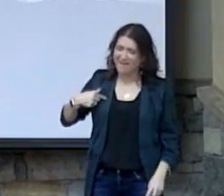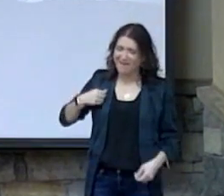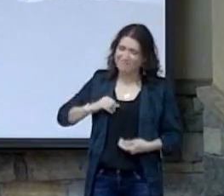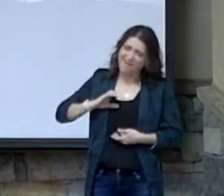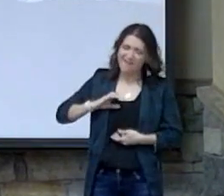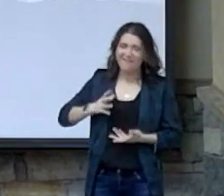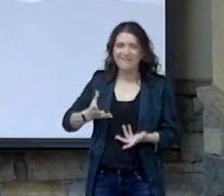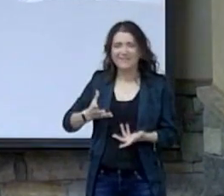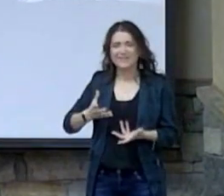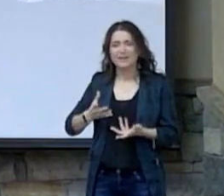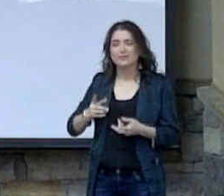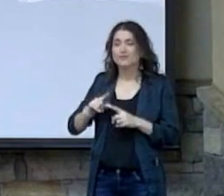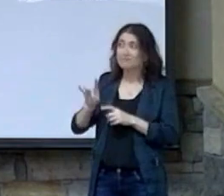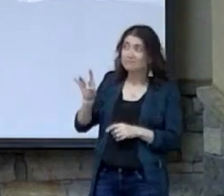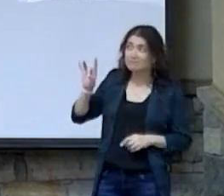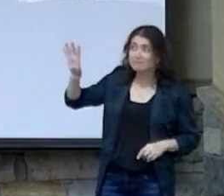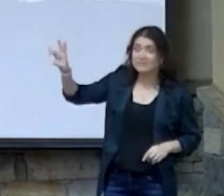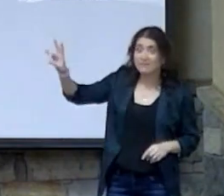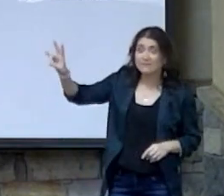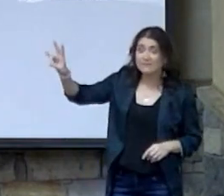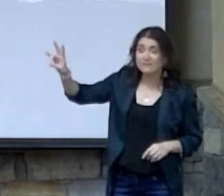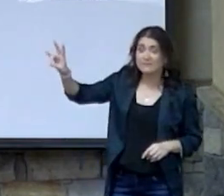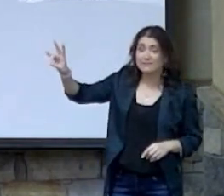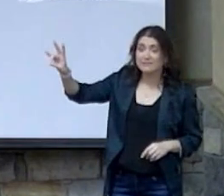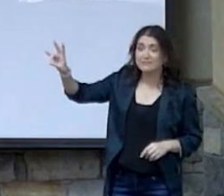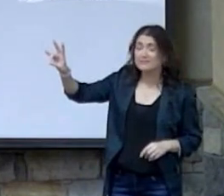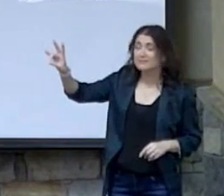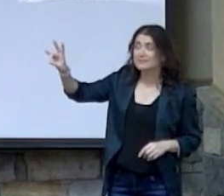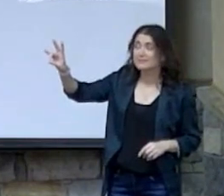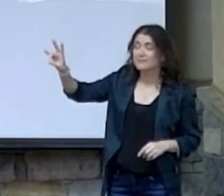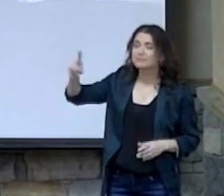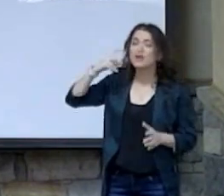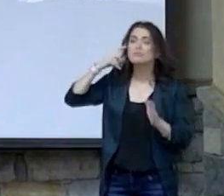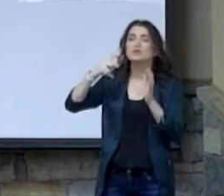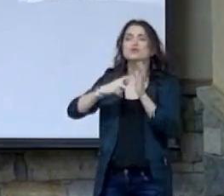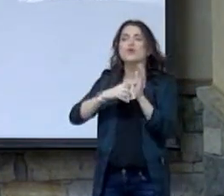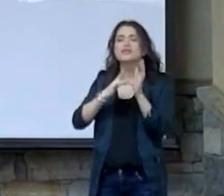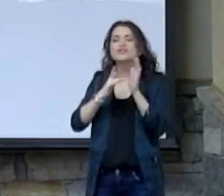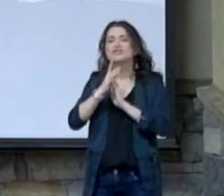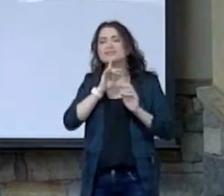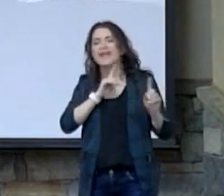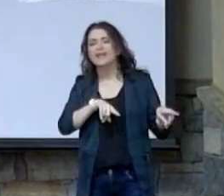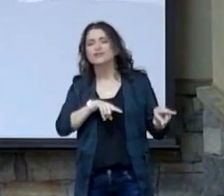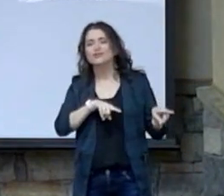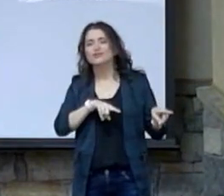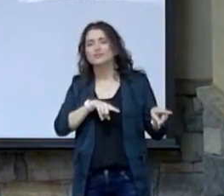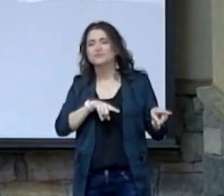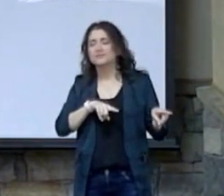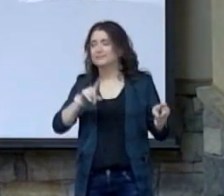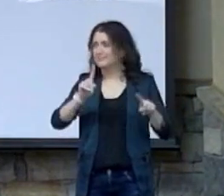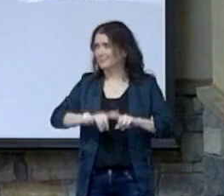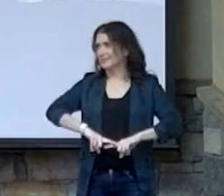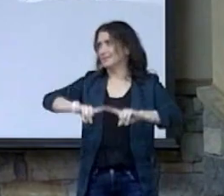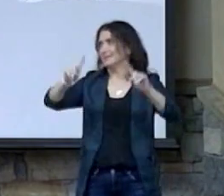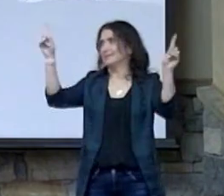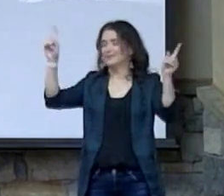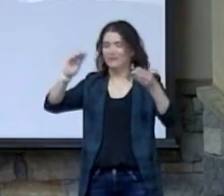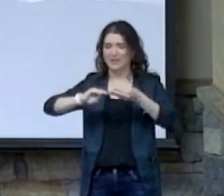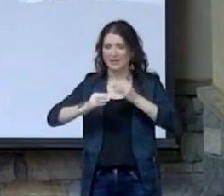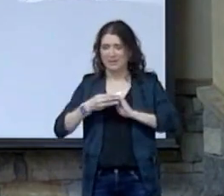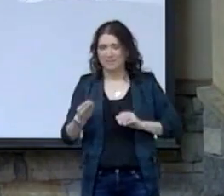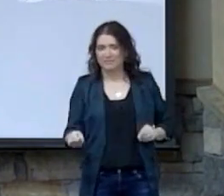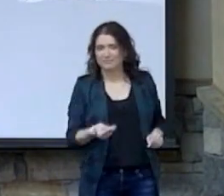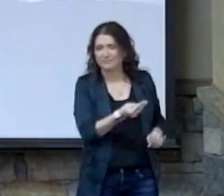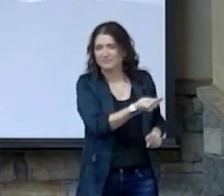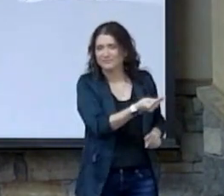above and beyond. He says 7 times. But notice Jesus' answer. You see, Jesus gives a completely different number.